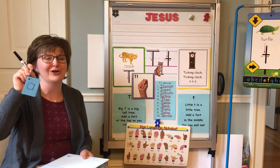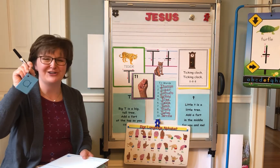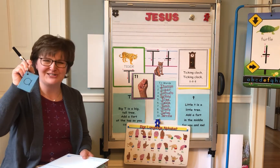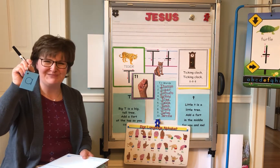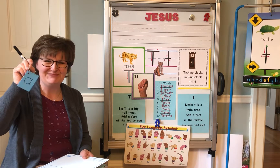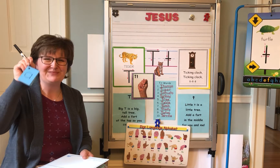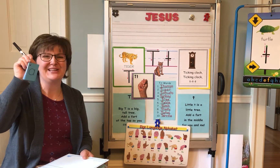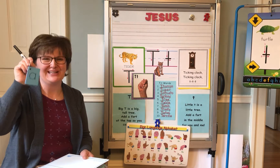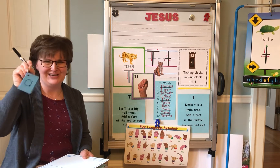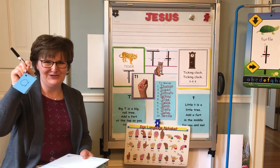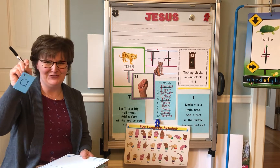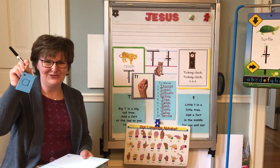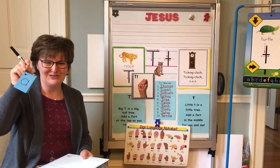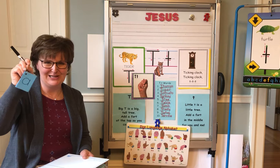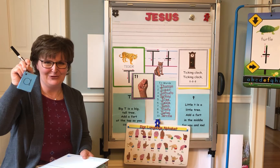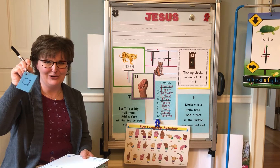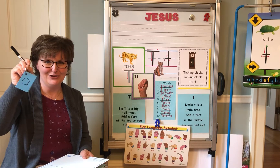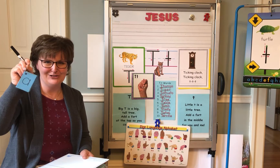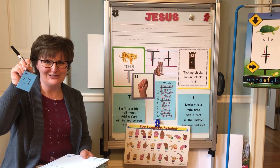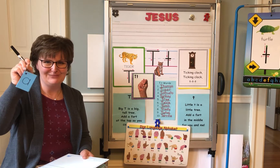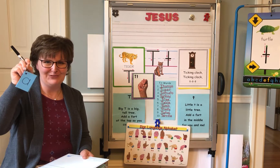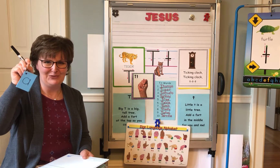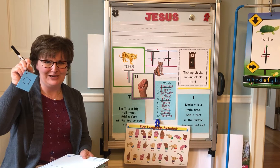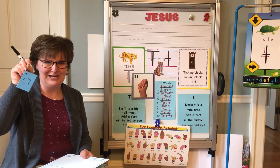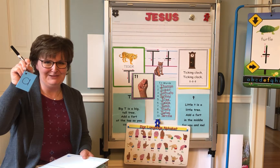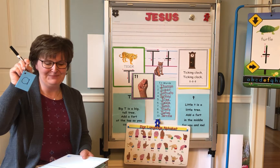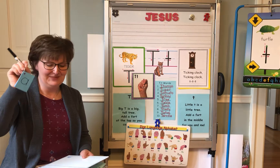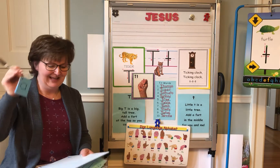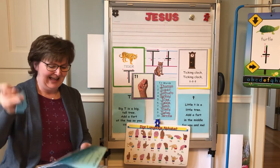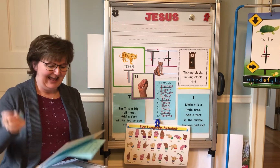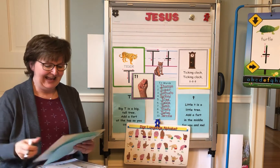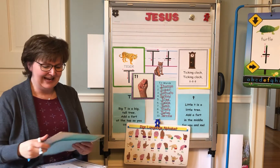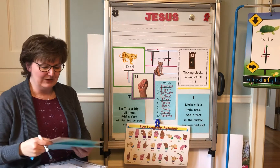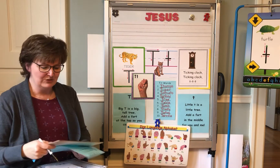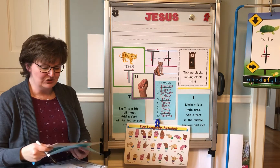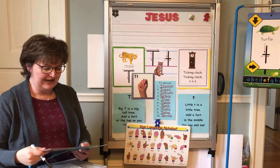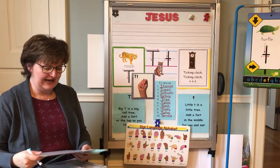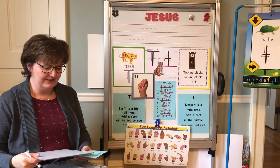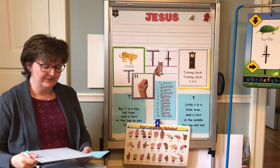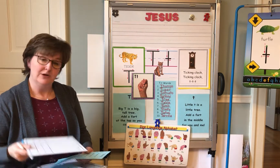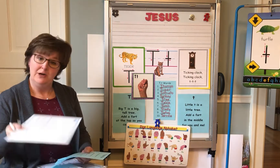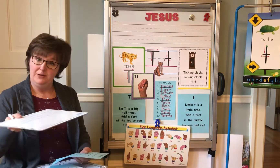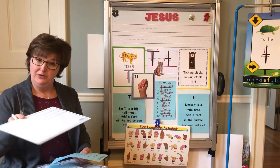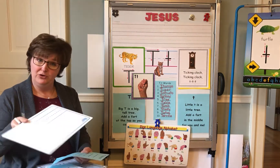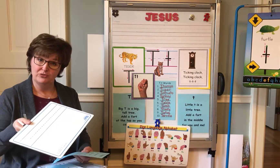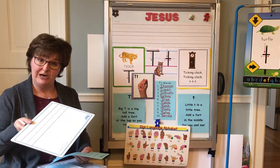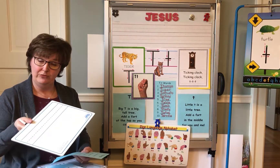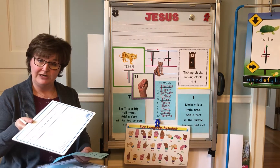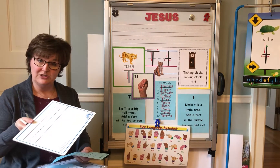cards? Can you find those letter cards? Okay. And I want you to have your dry erase